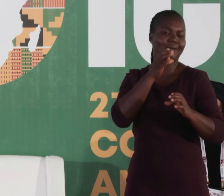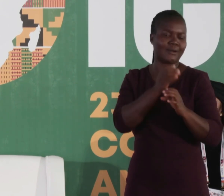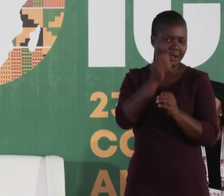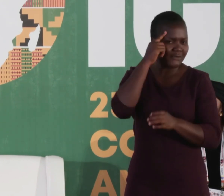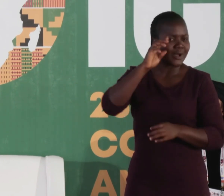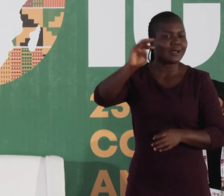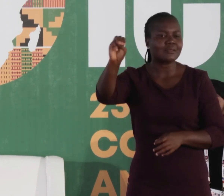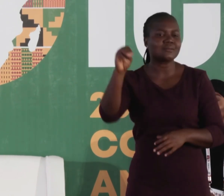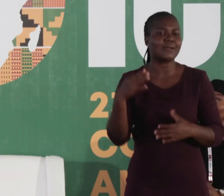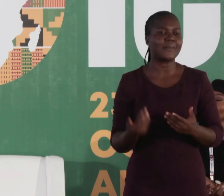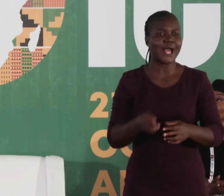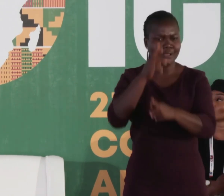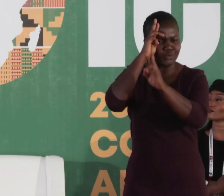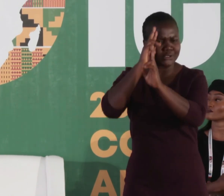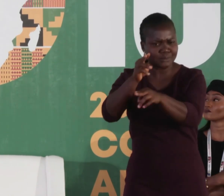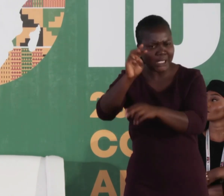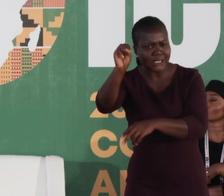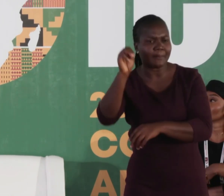they deserved.